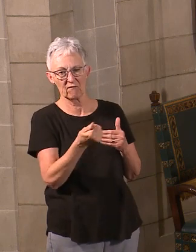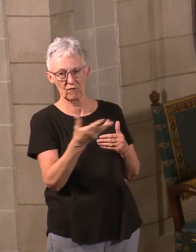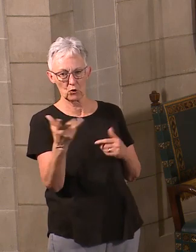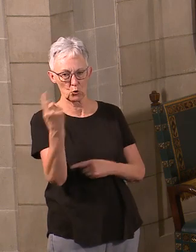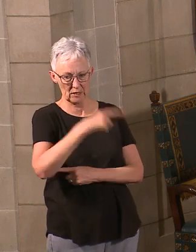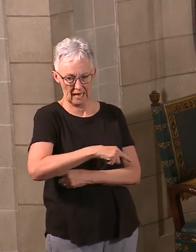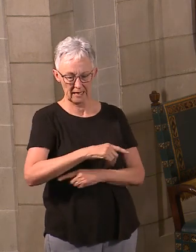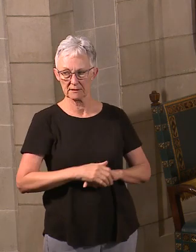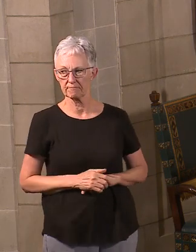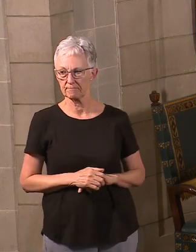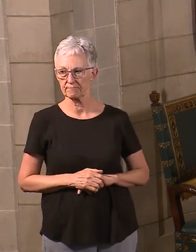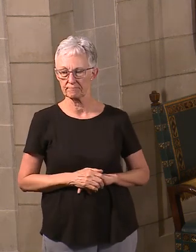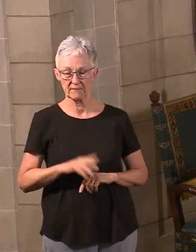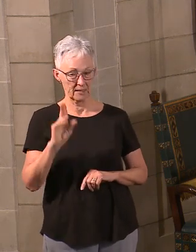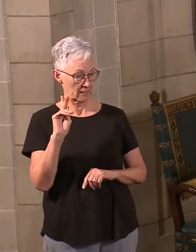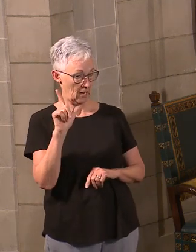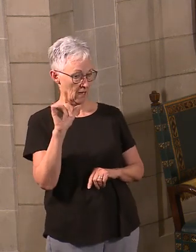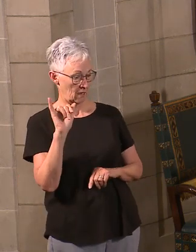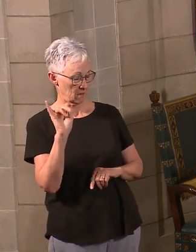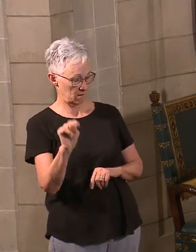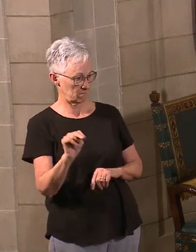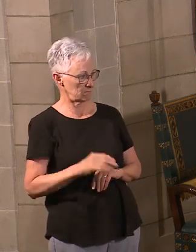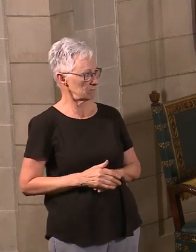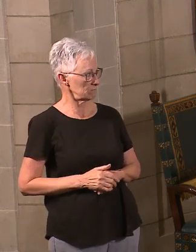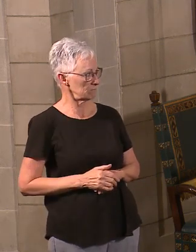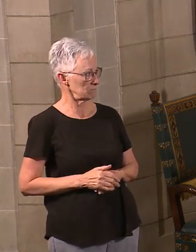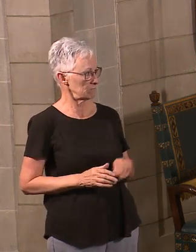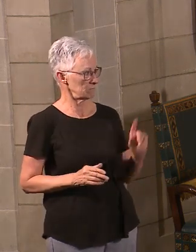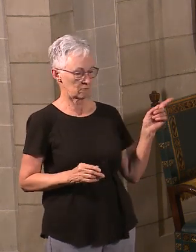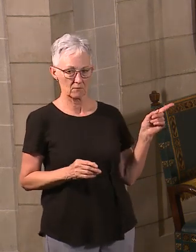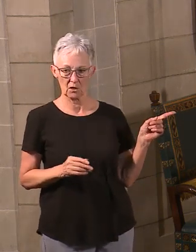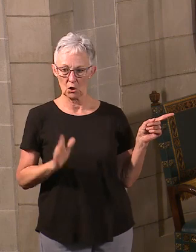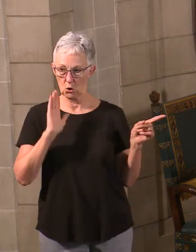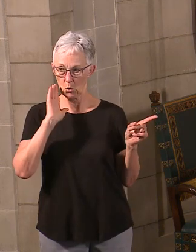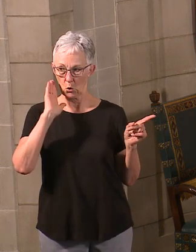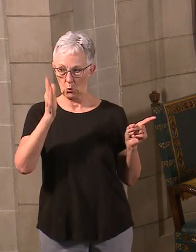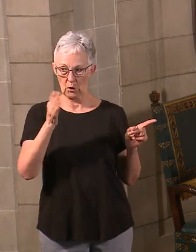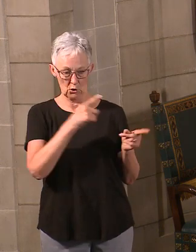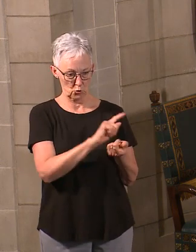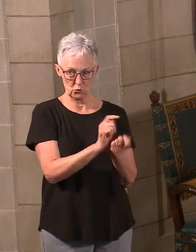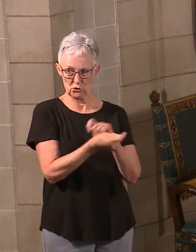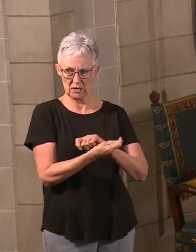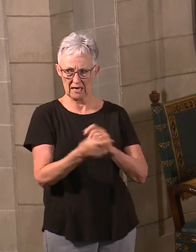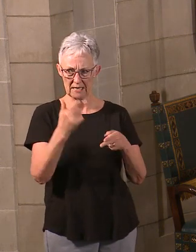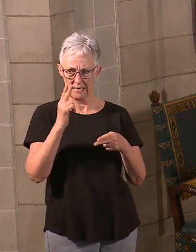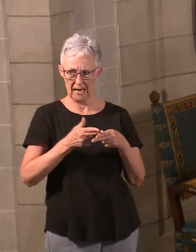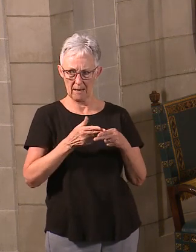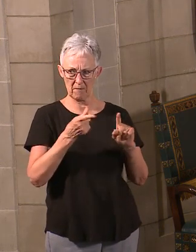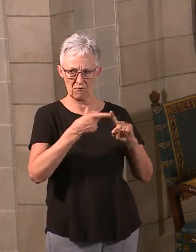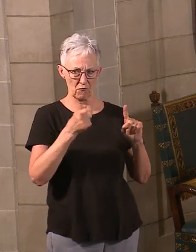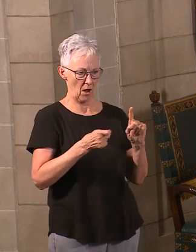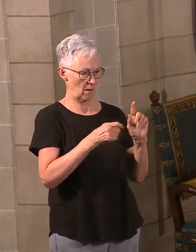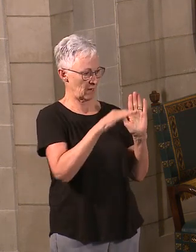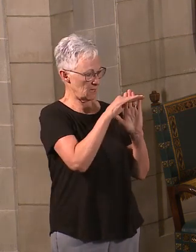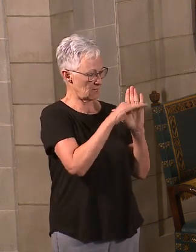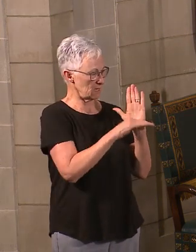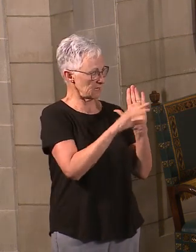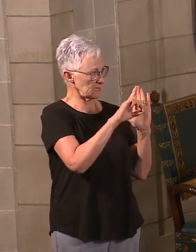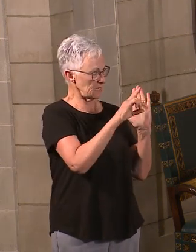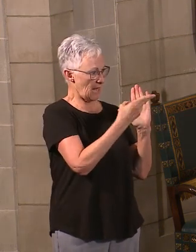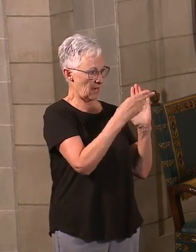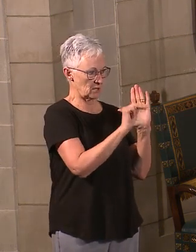Jack Mitchell, KLIN, would you ever consider simply changing the name of what the current state restrictions are from directed health measure to a stay-at-home order